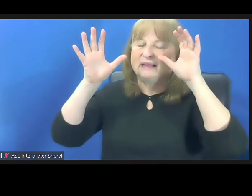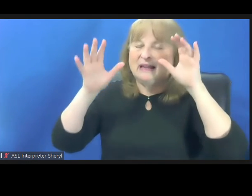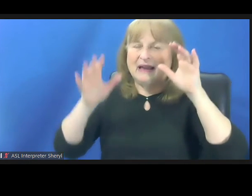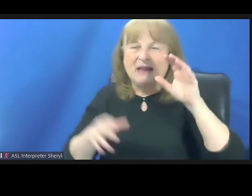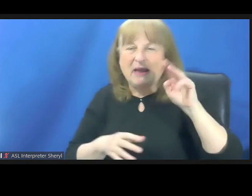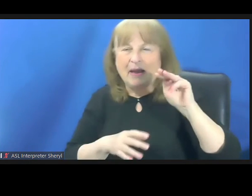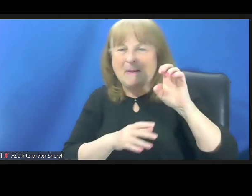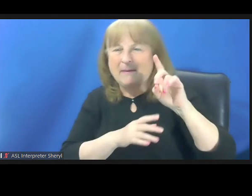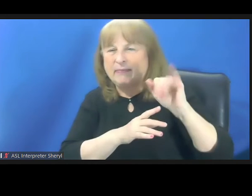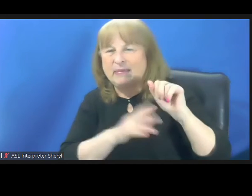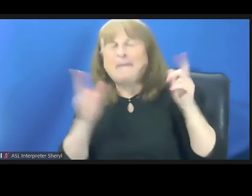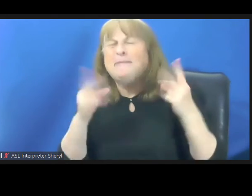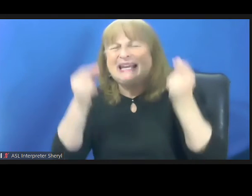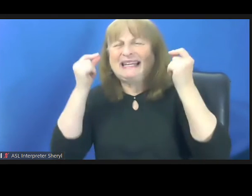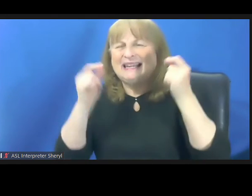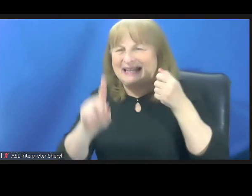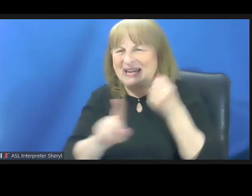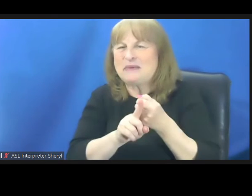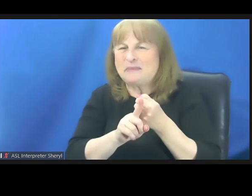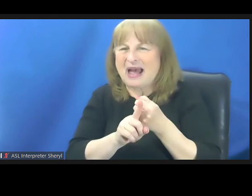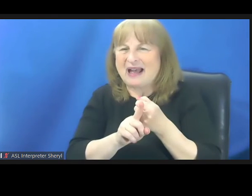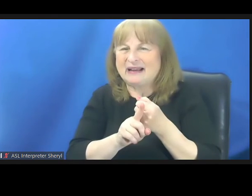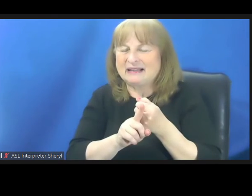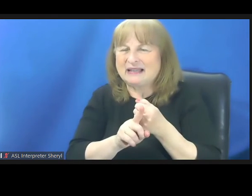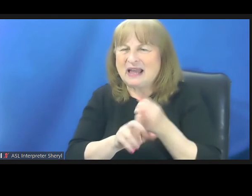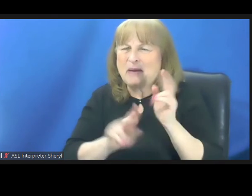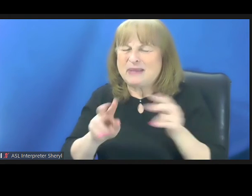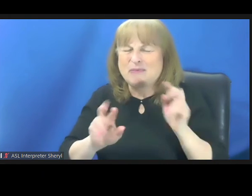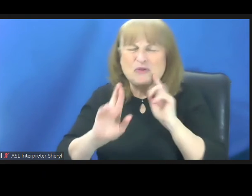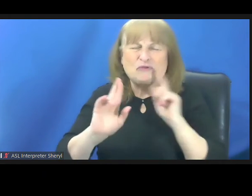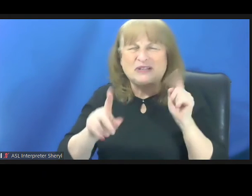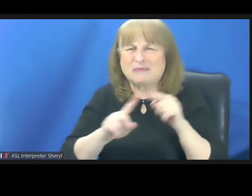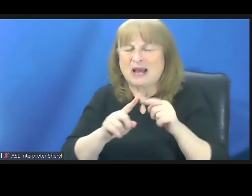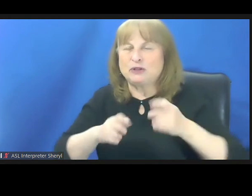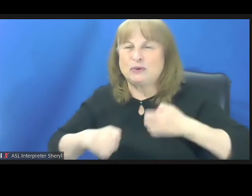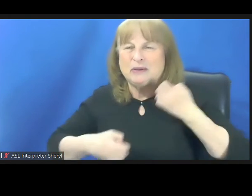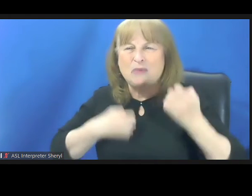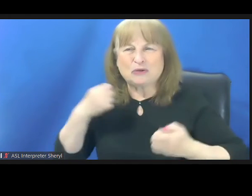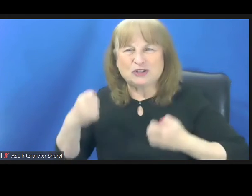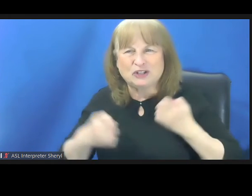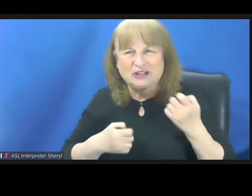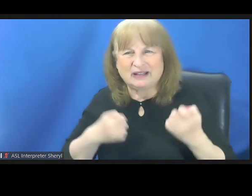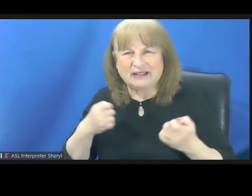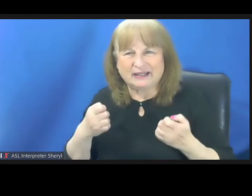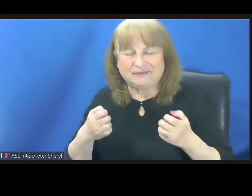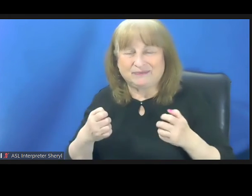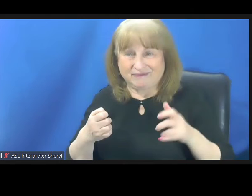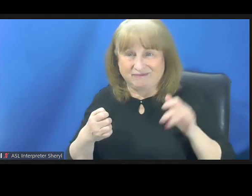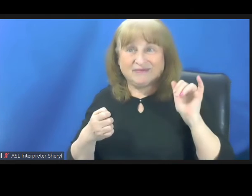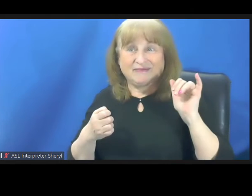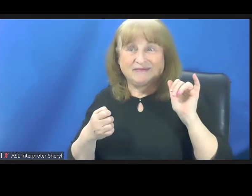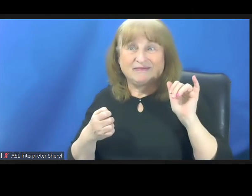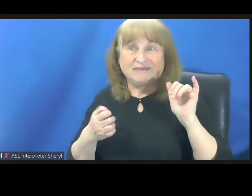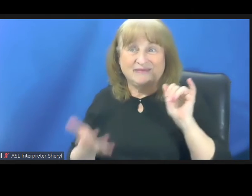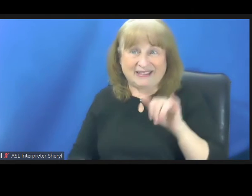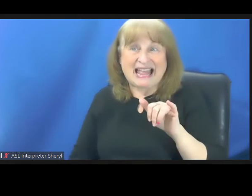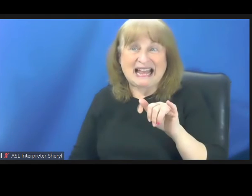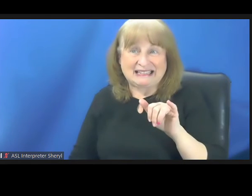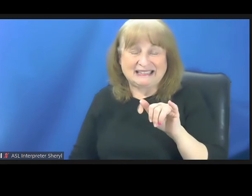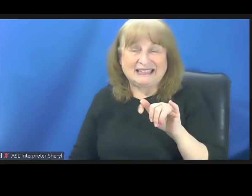impact that people respond to emotionally. Mm-hmm. And that is